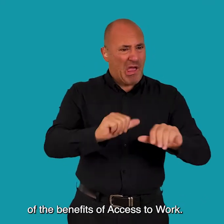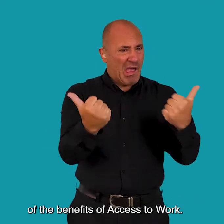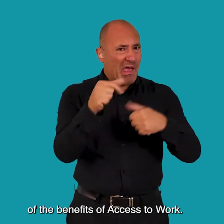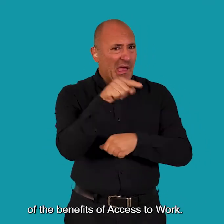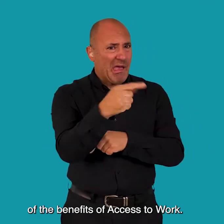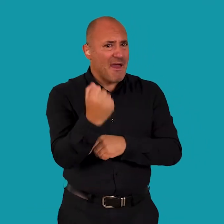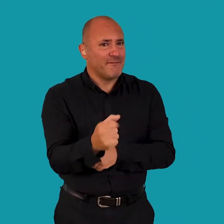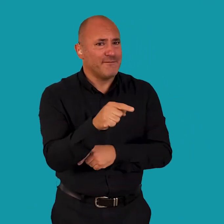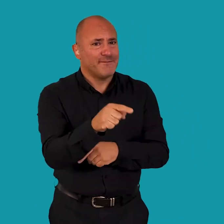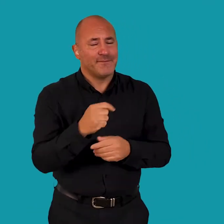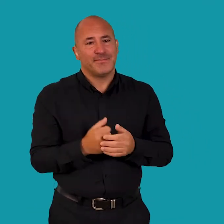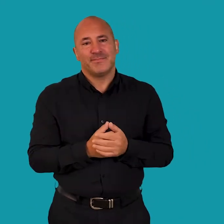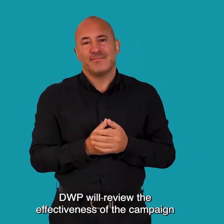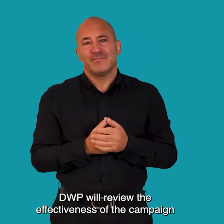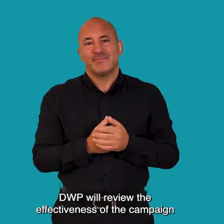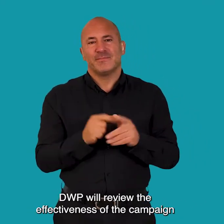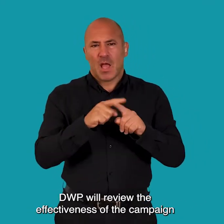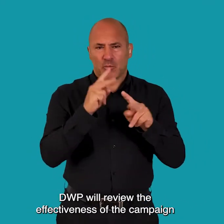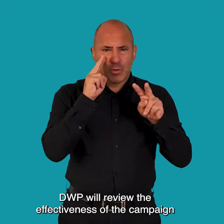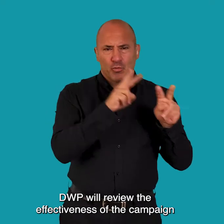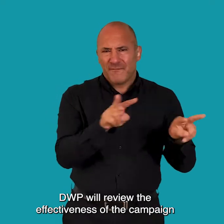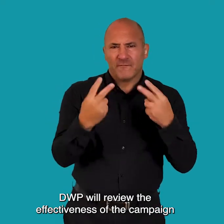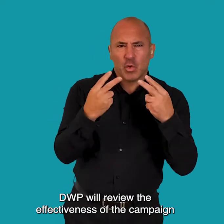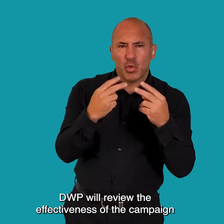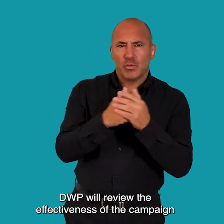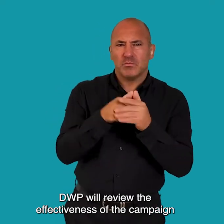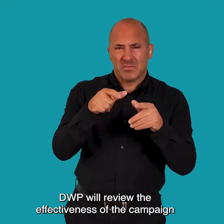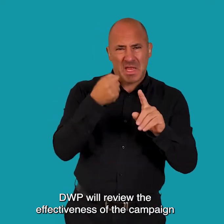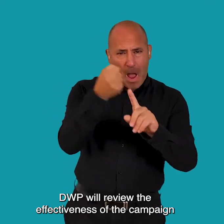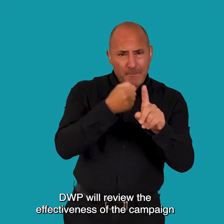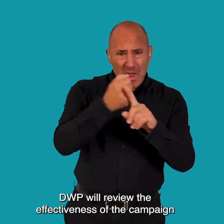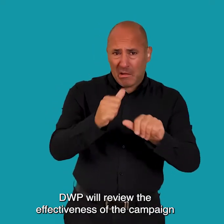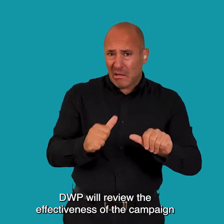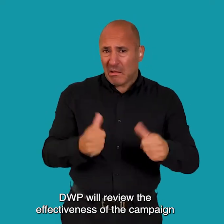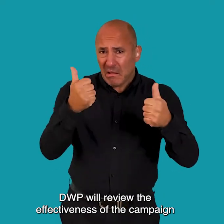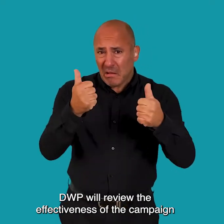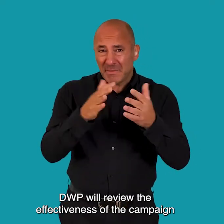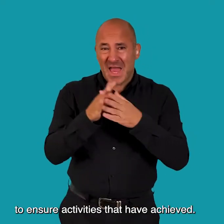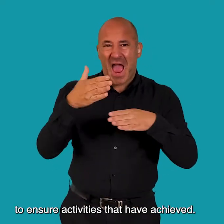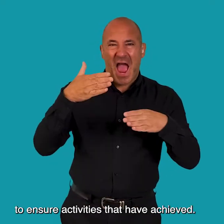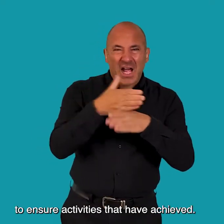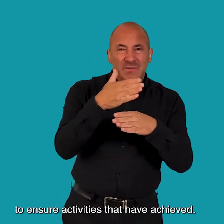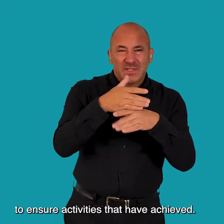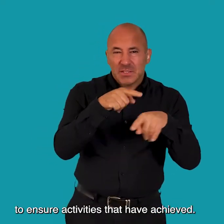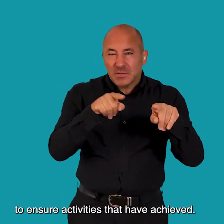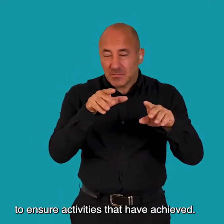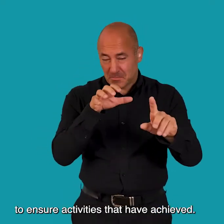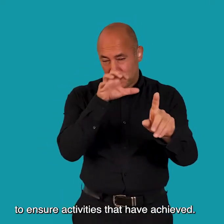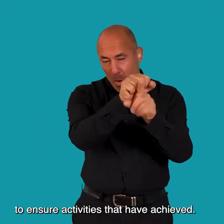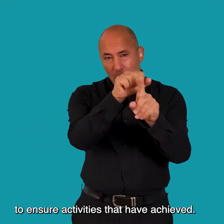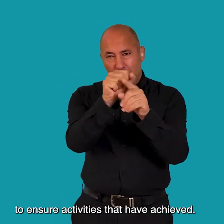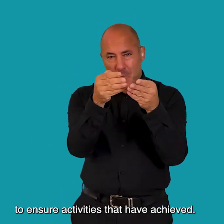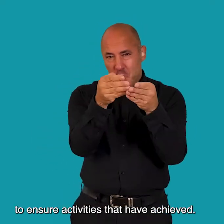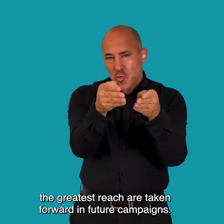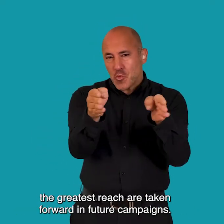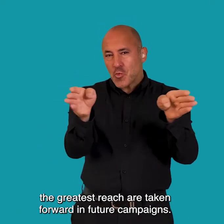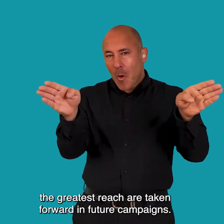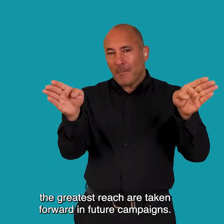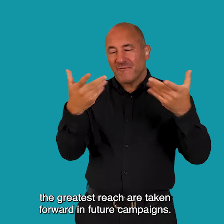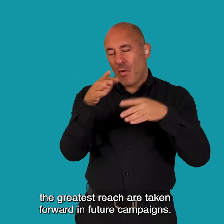work. DWP will review the effectiveness of the campaign to ensure activities that have achieved the greatest reach are